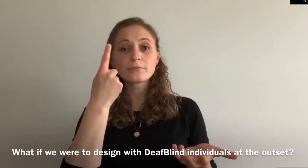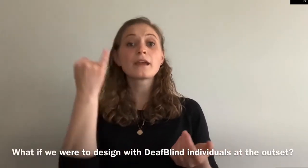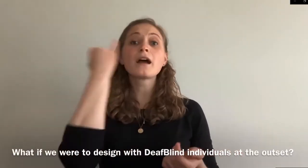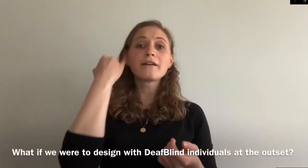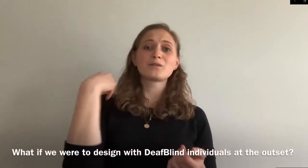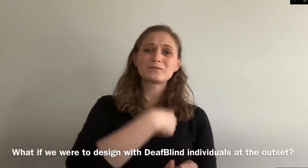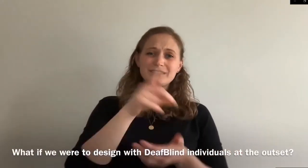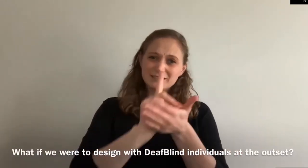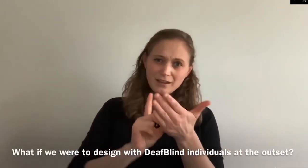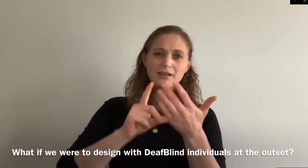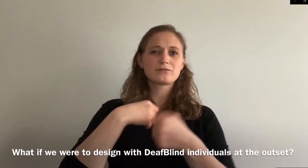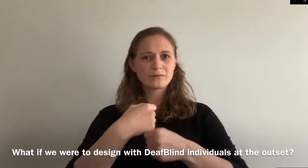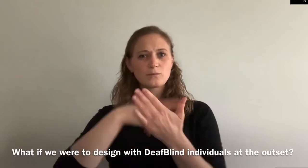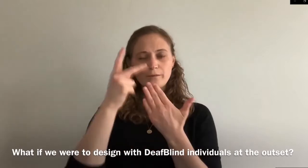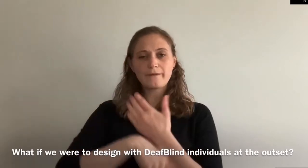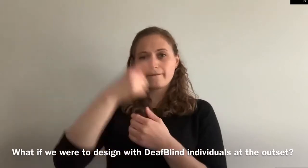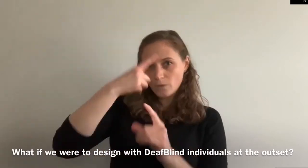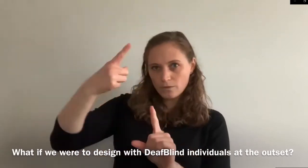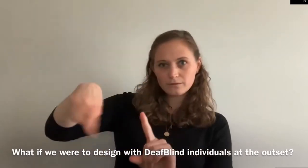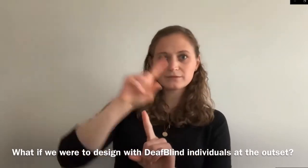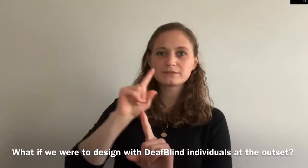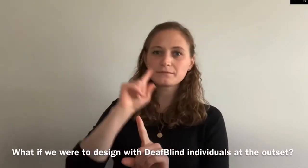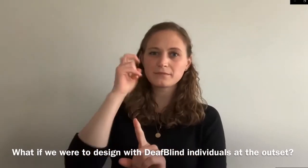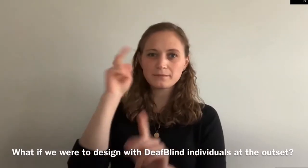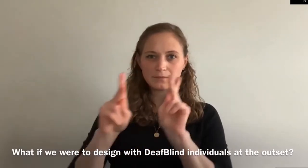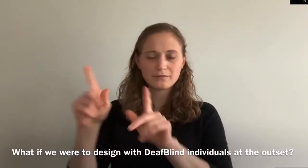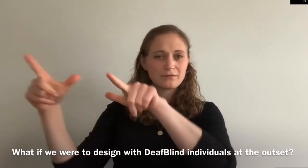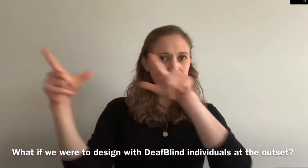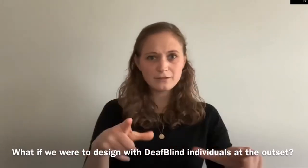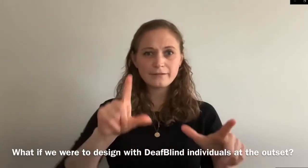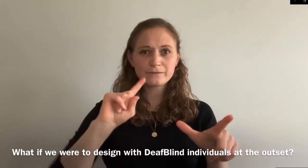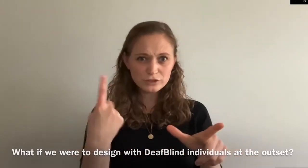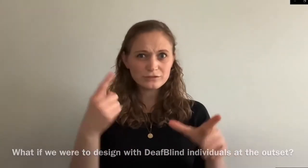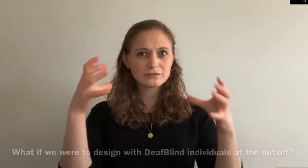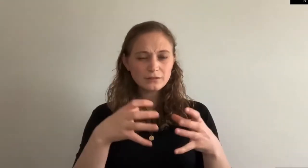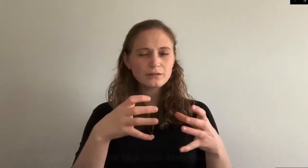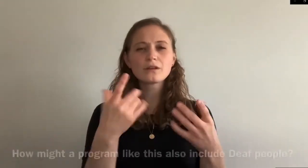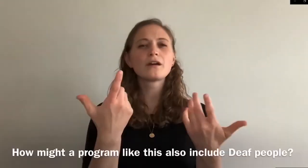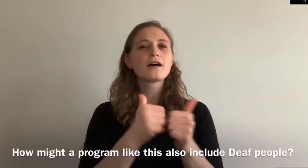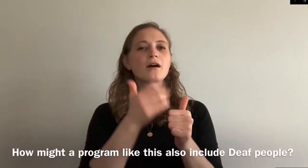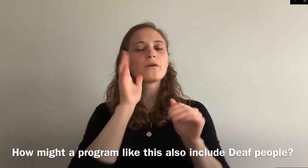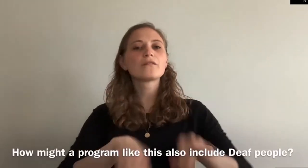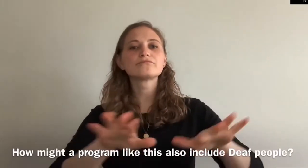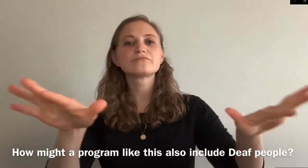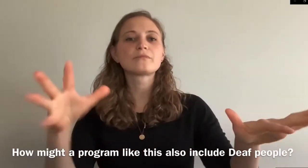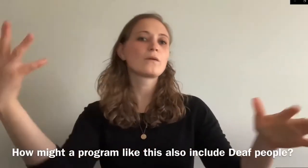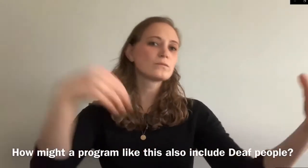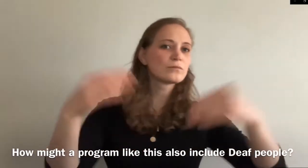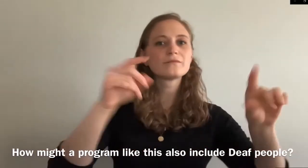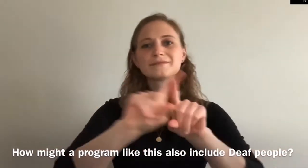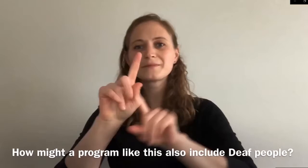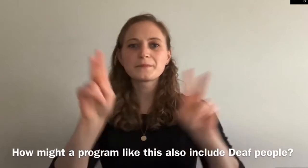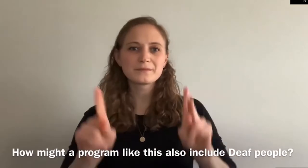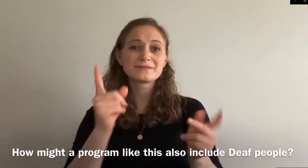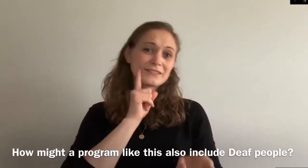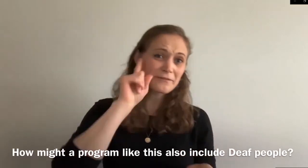deaf blindness. What if we were to design programs for deafblind individuals at the outset? How might